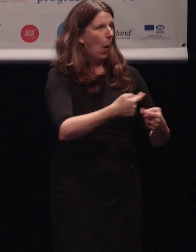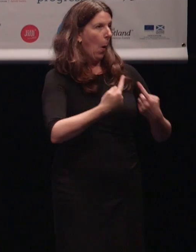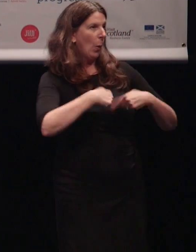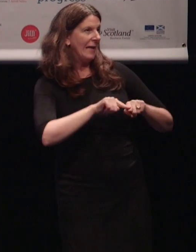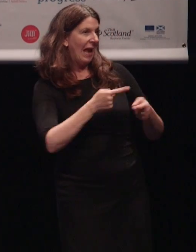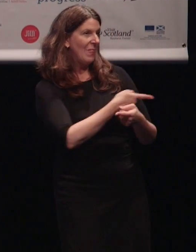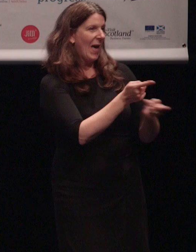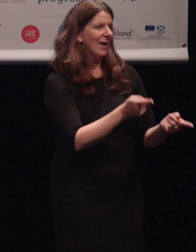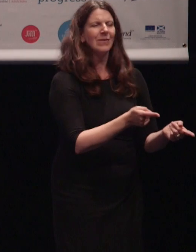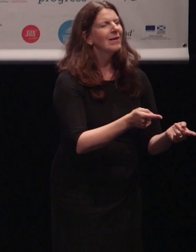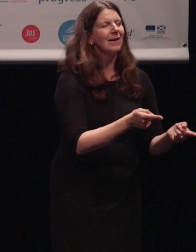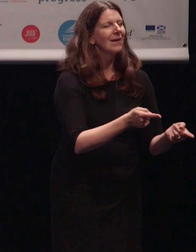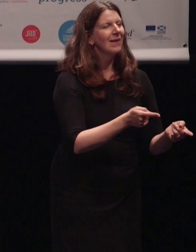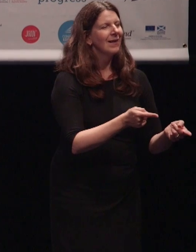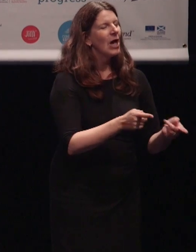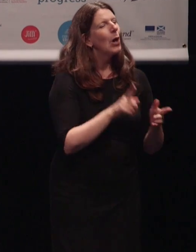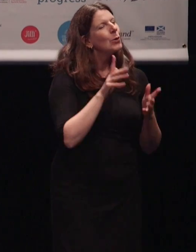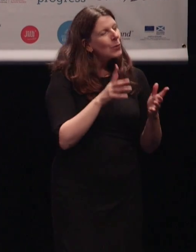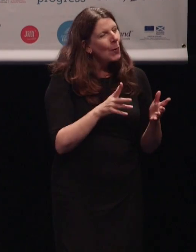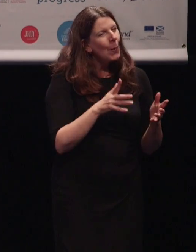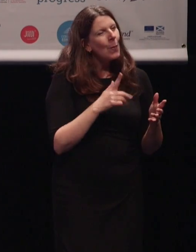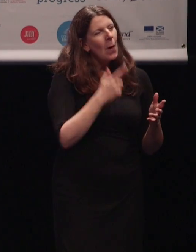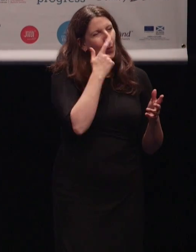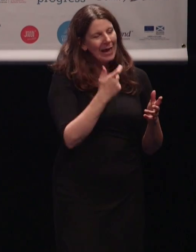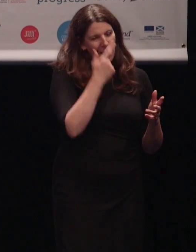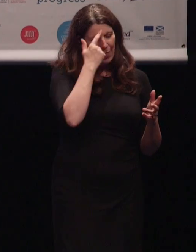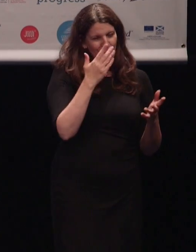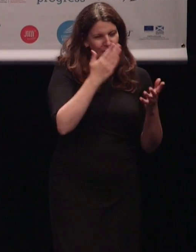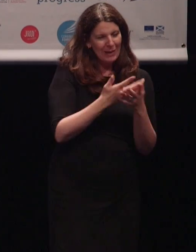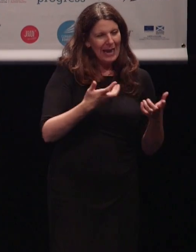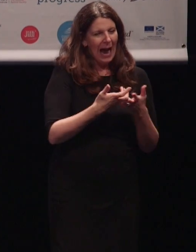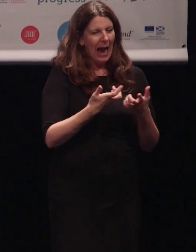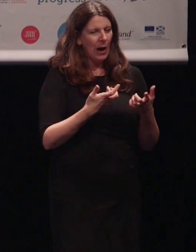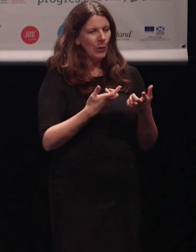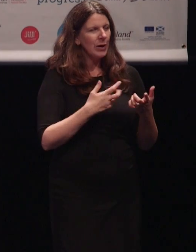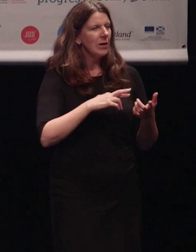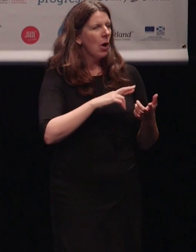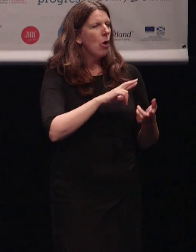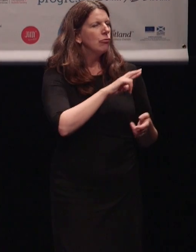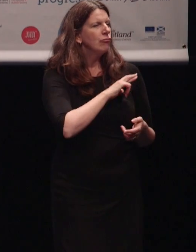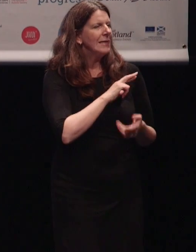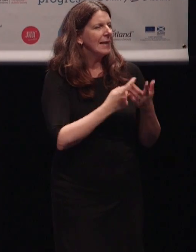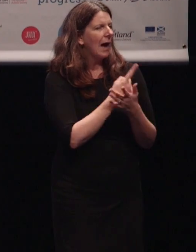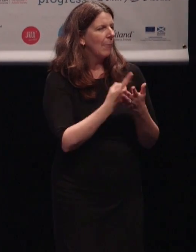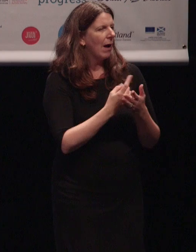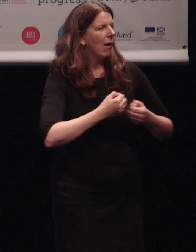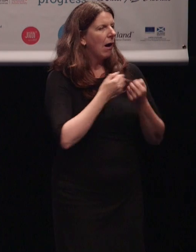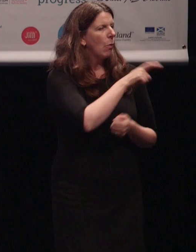really. So we can look at how we reason about our clients or